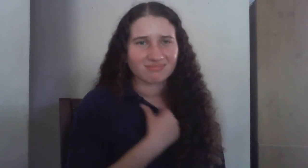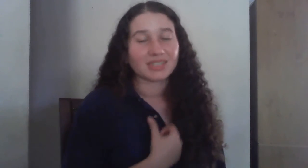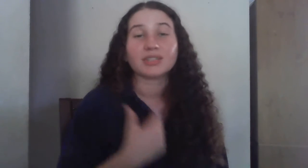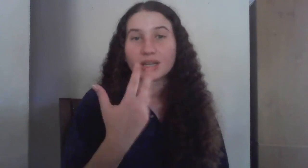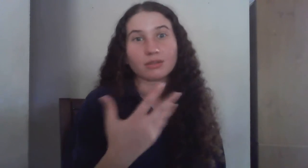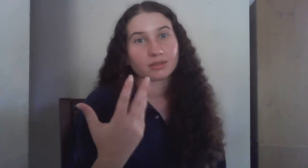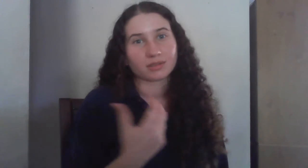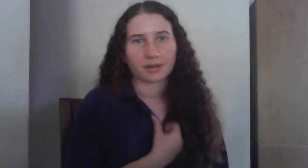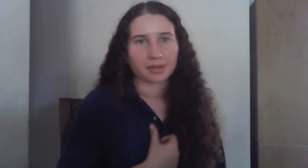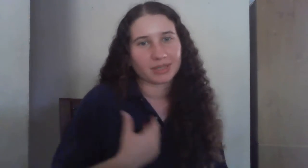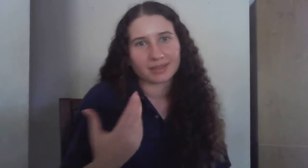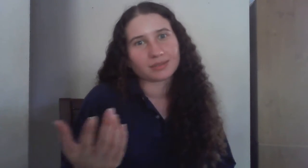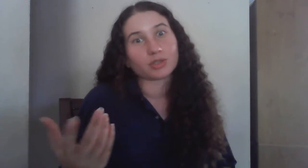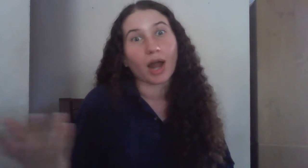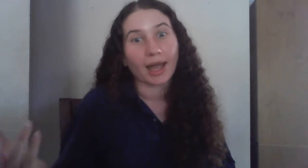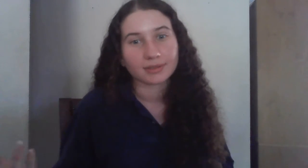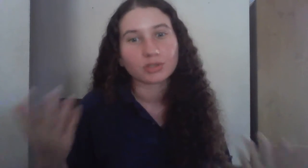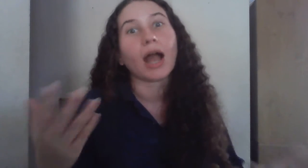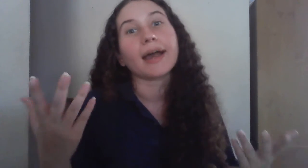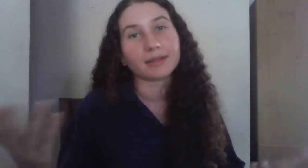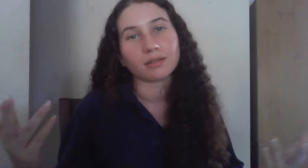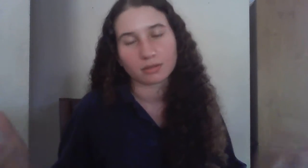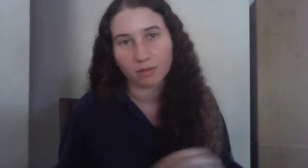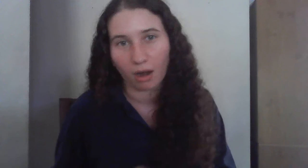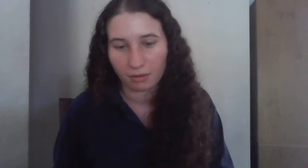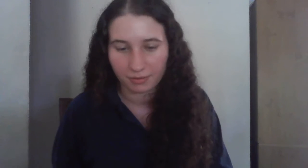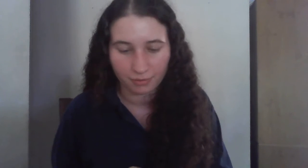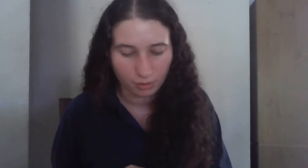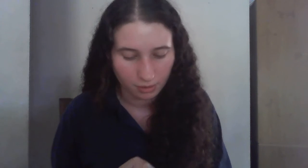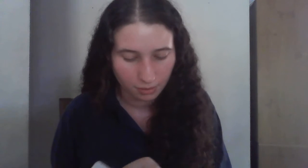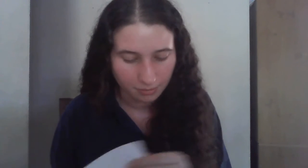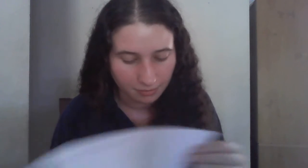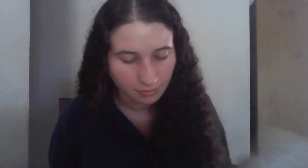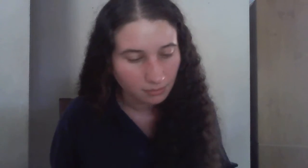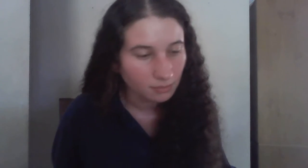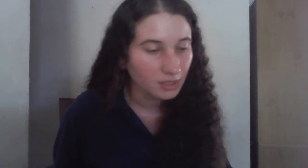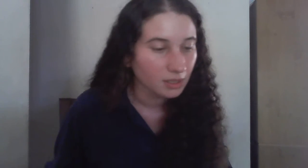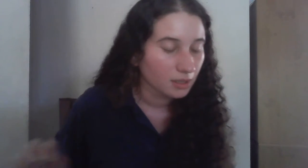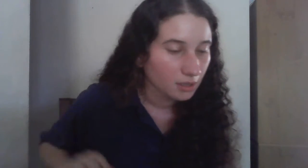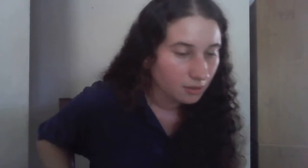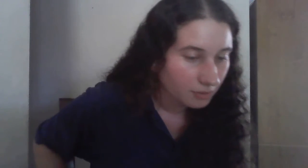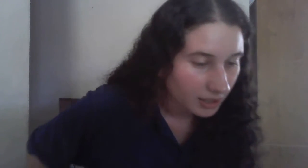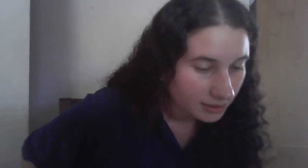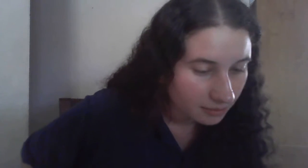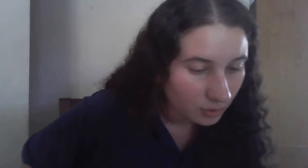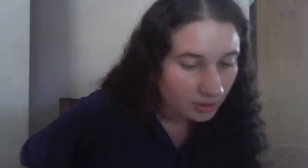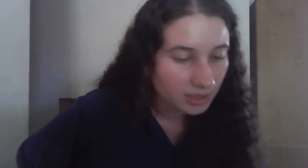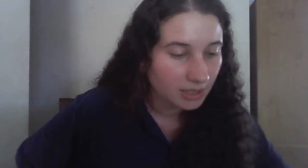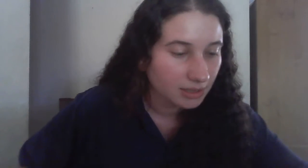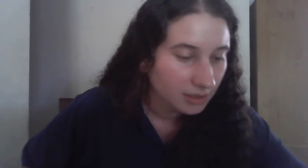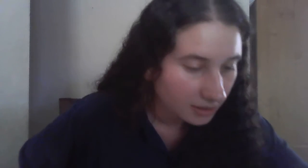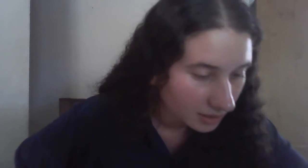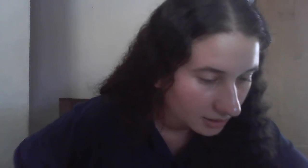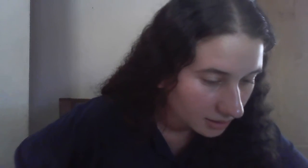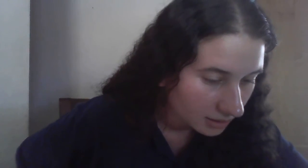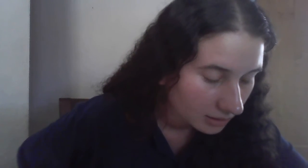And you gotta look sorry, I mean like try. Try to look sorry for her. We got some more